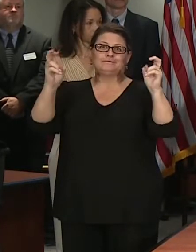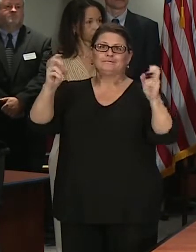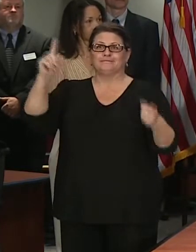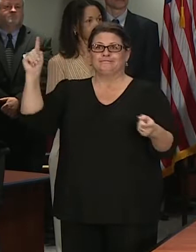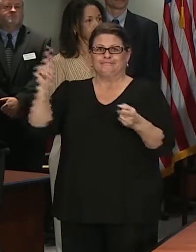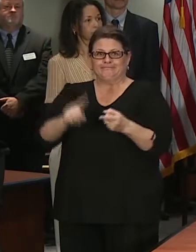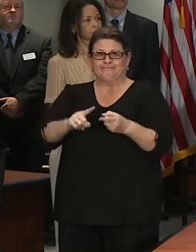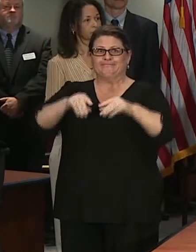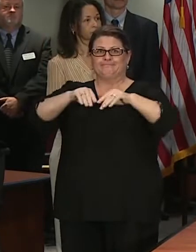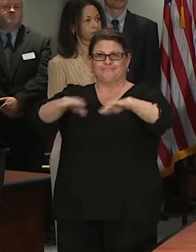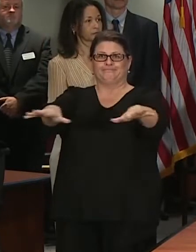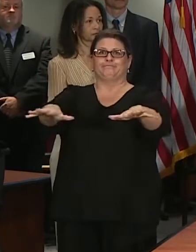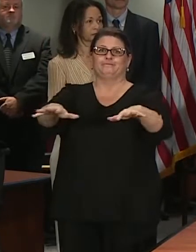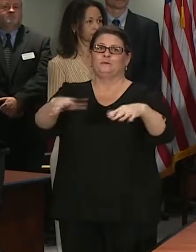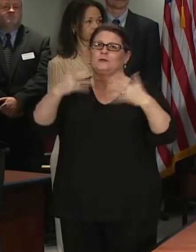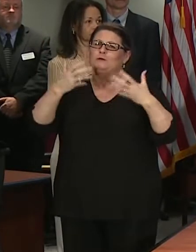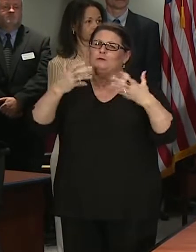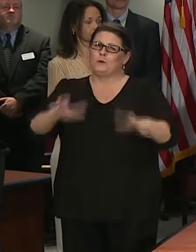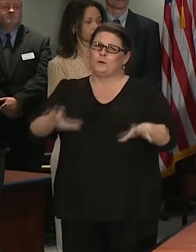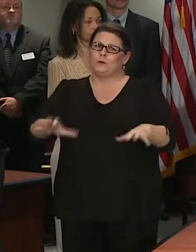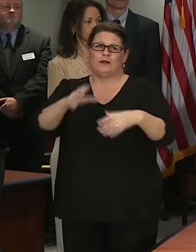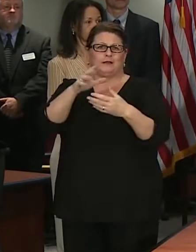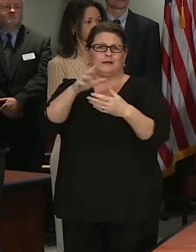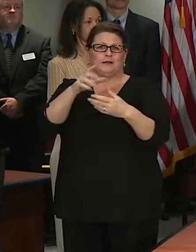without destroying jobs and families.